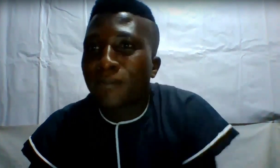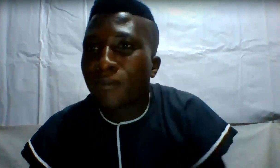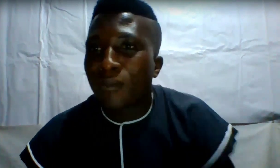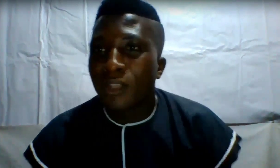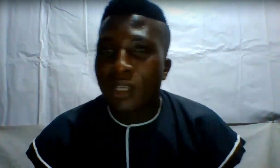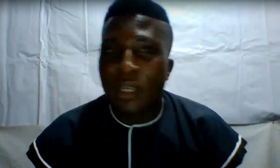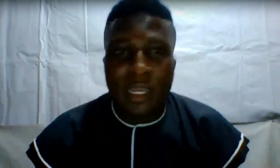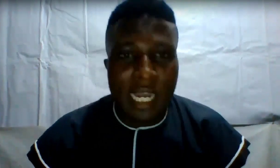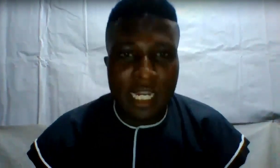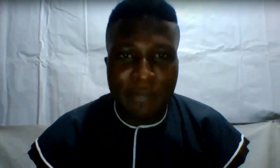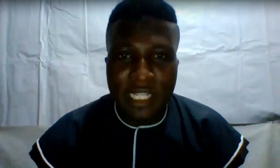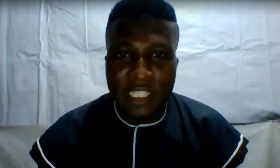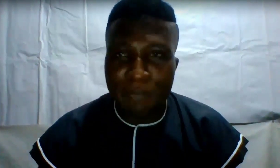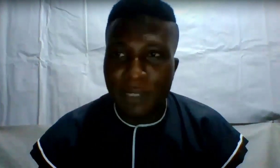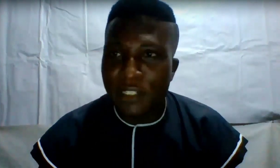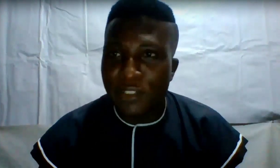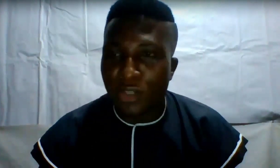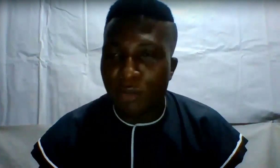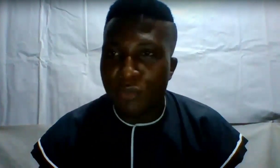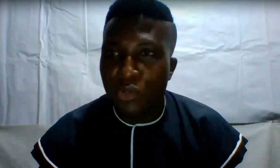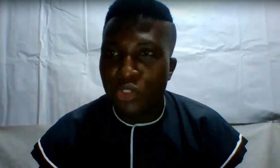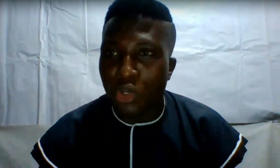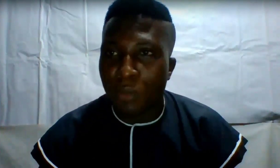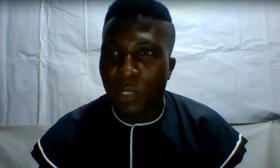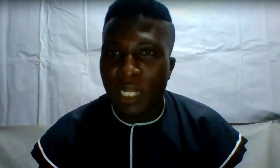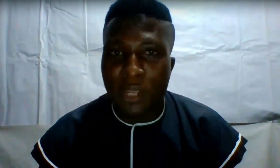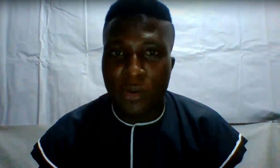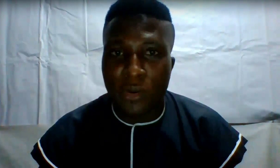Admins, please unmute Omolayo.